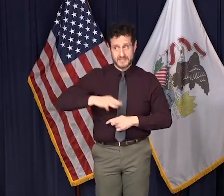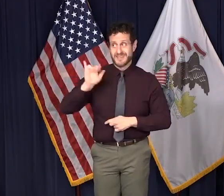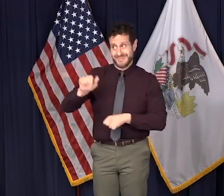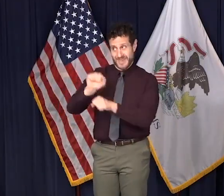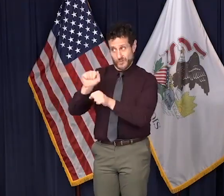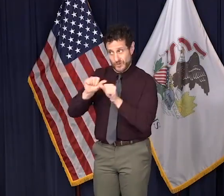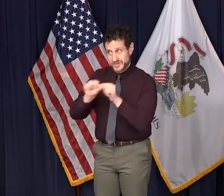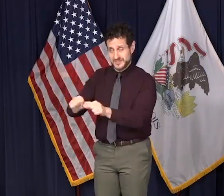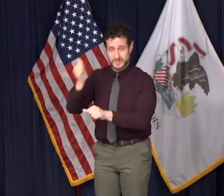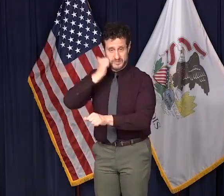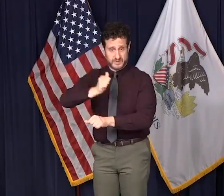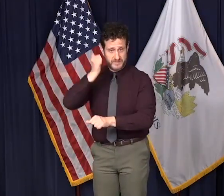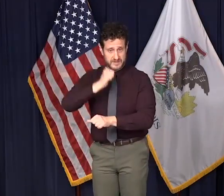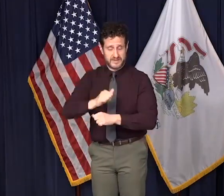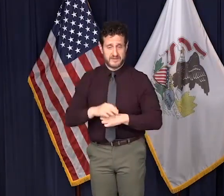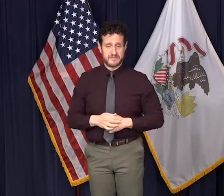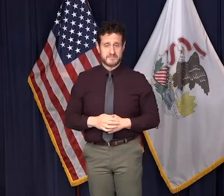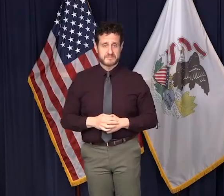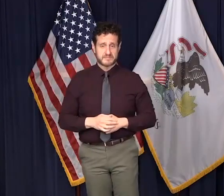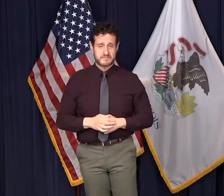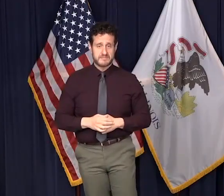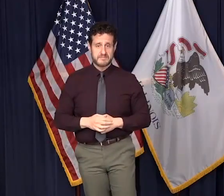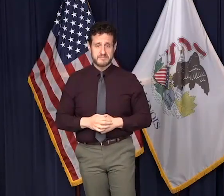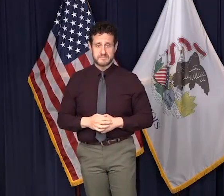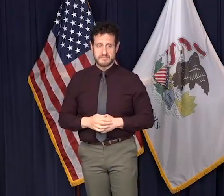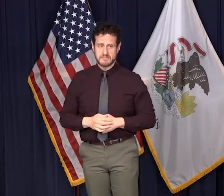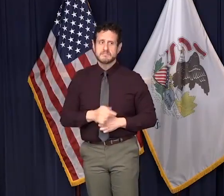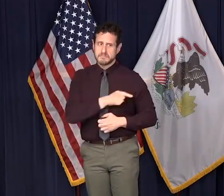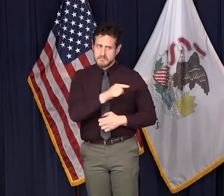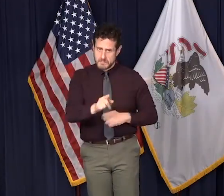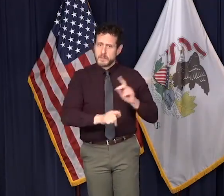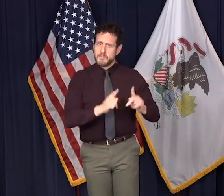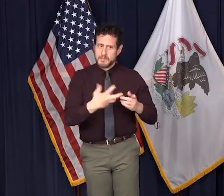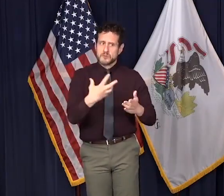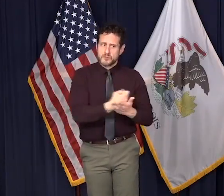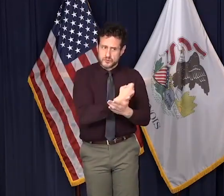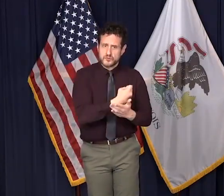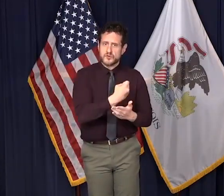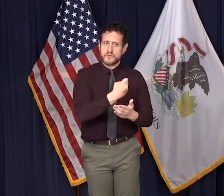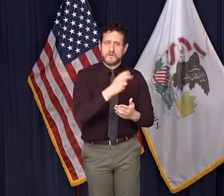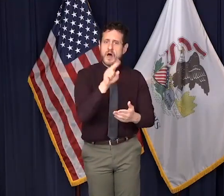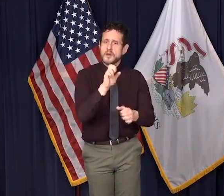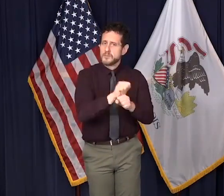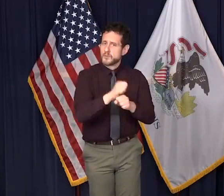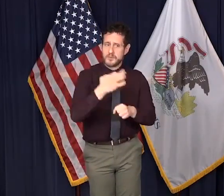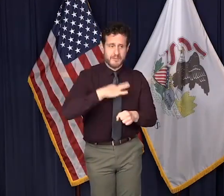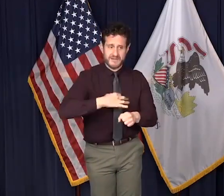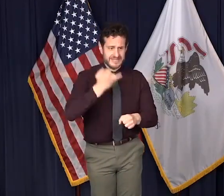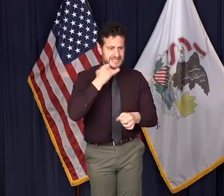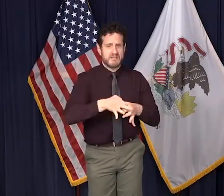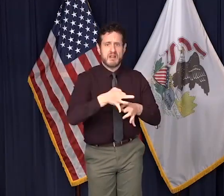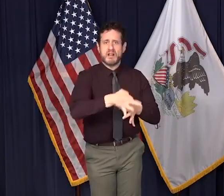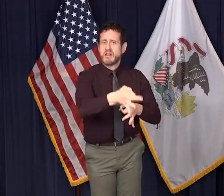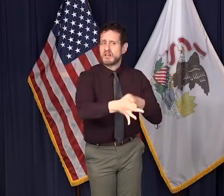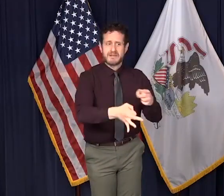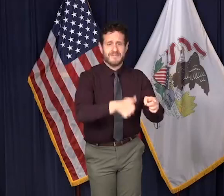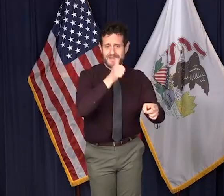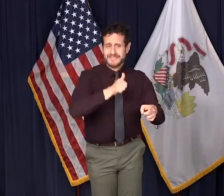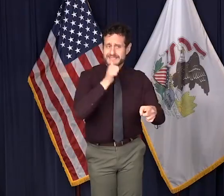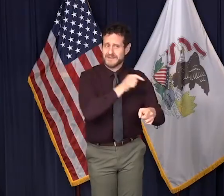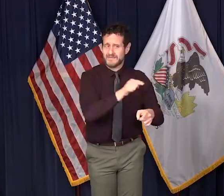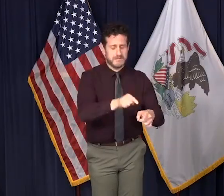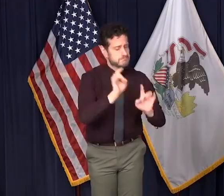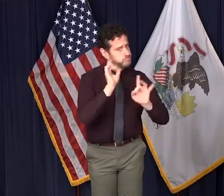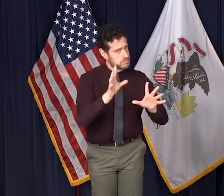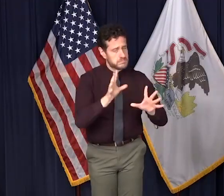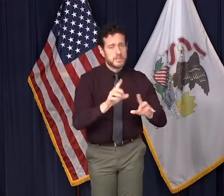day that a resident's earned and deserved benefits are delayed, is one day too many.